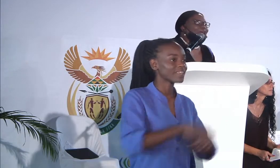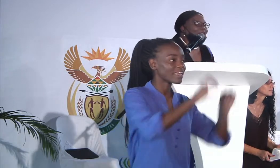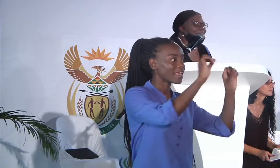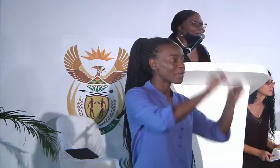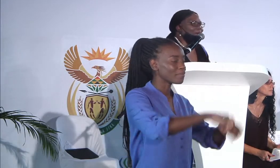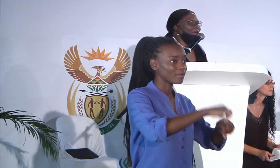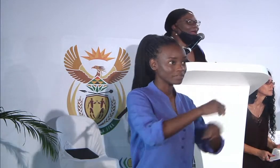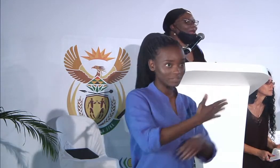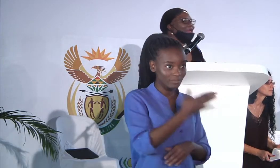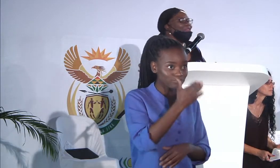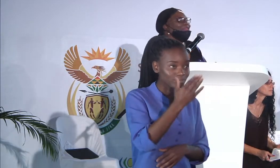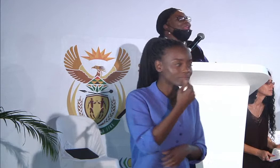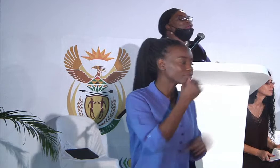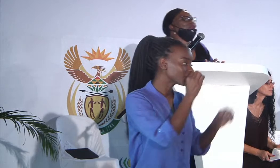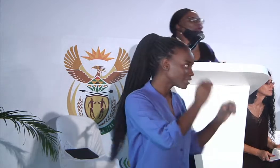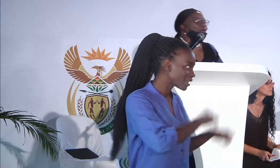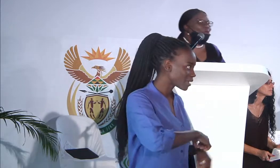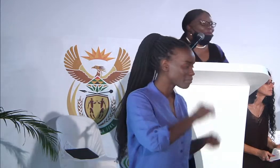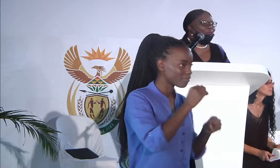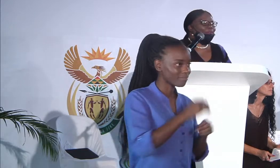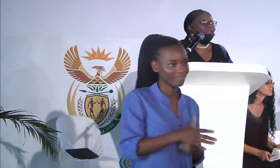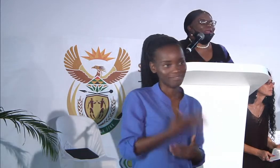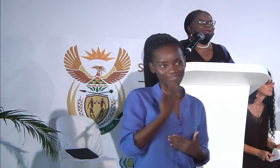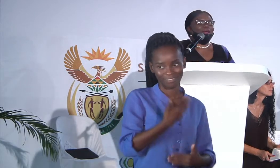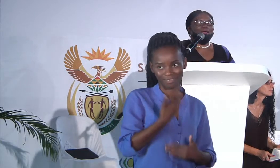Nisekhona? Thank you.